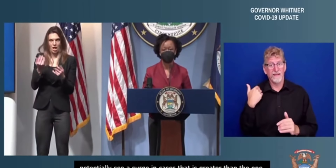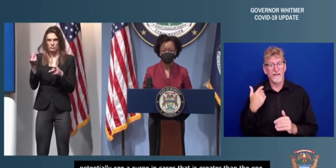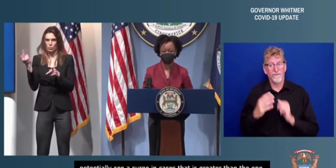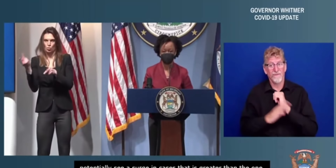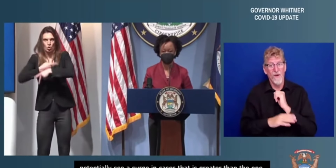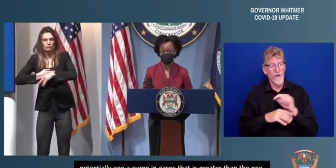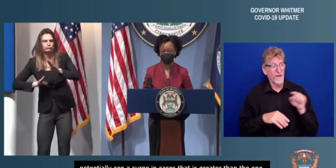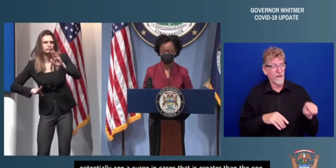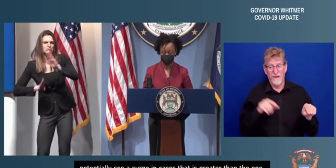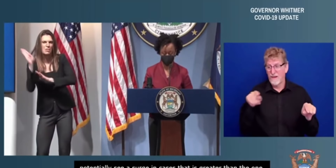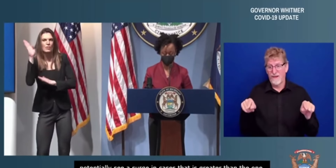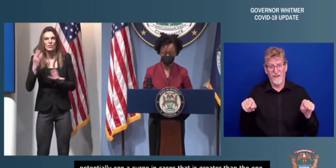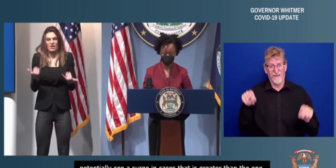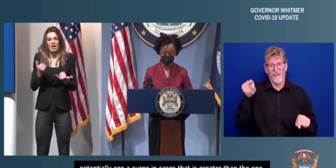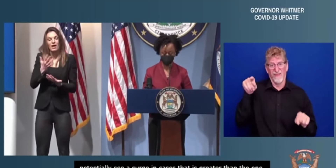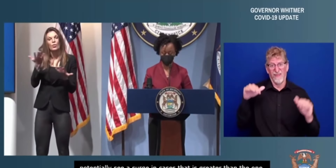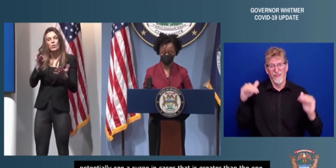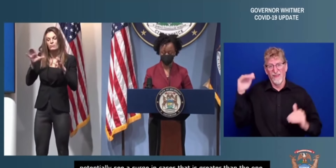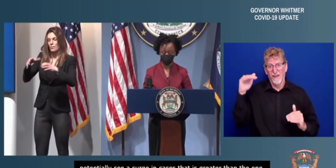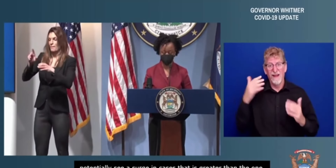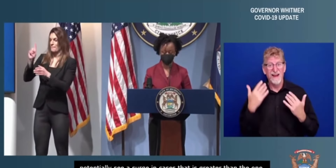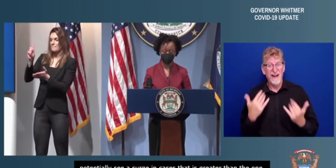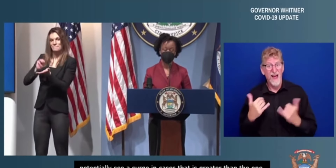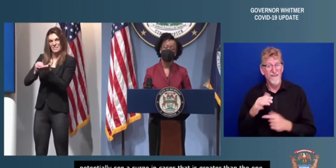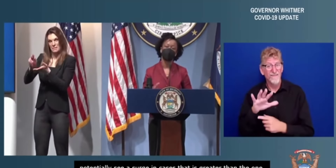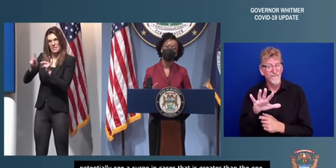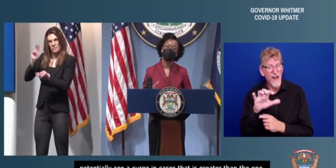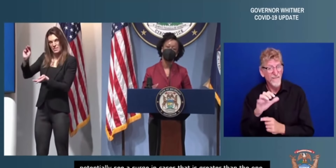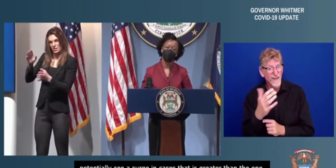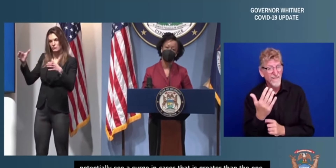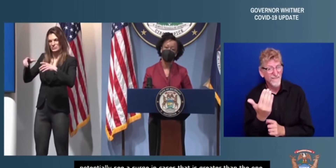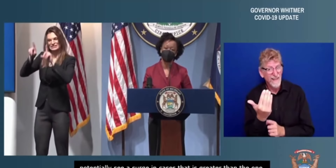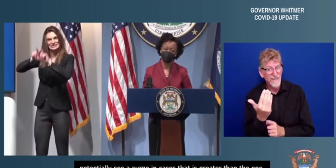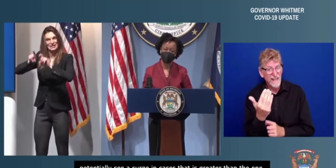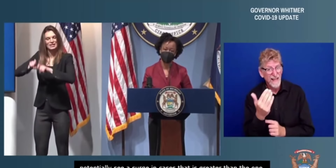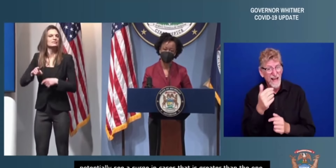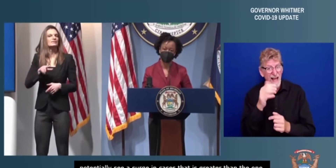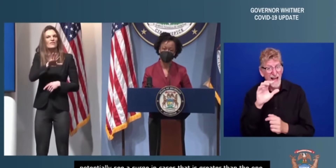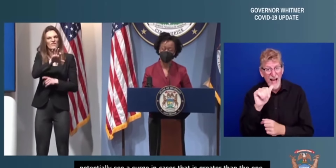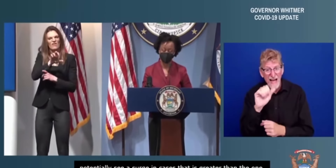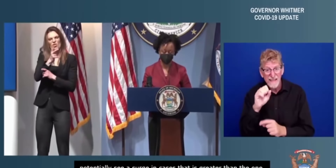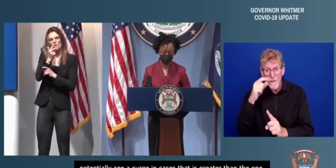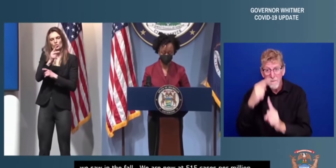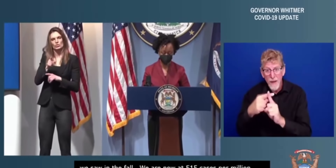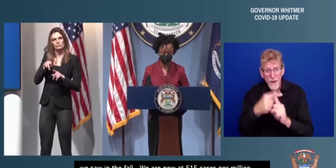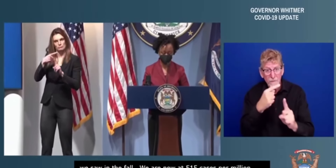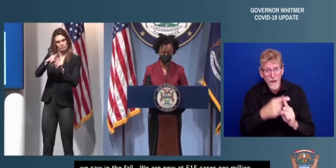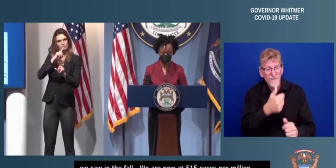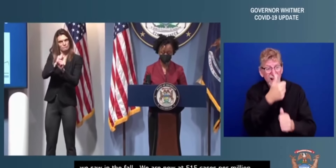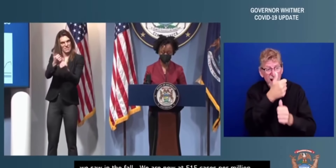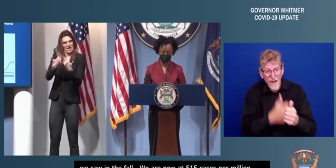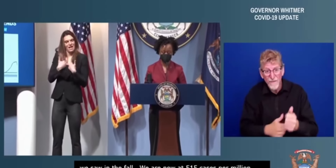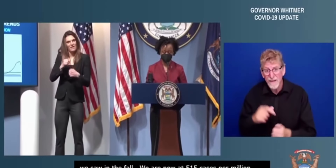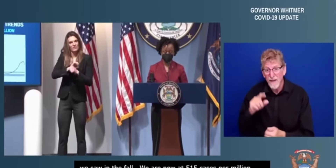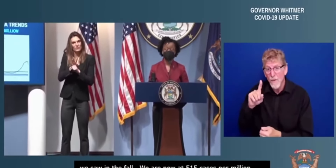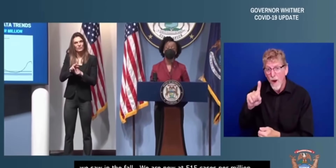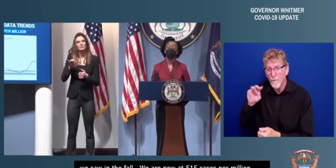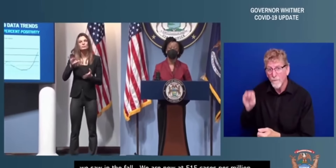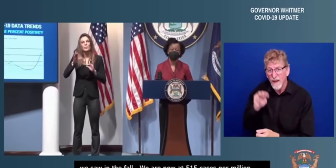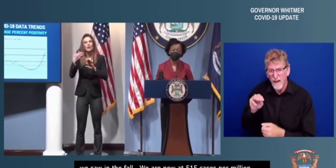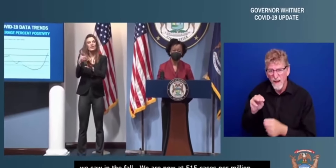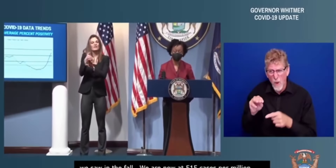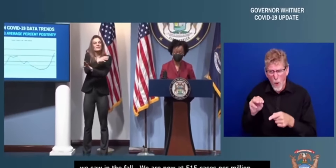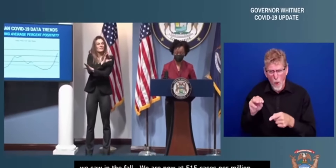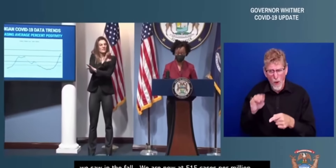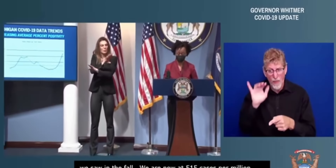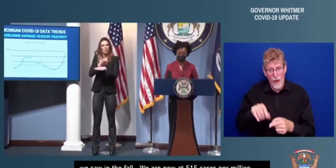now at 515 cases per million people. That's 4 times where we were in the middle of February. The percent